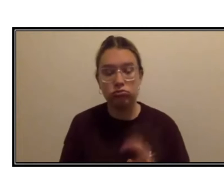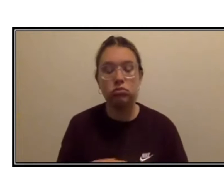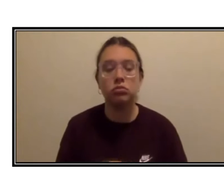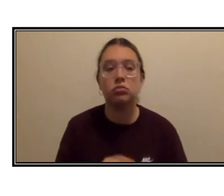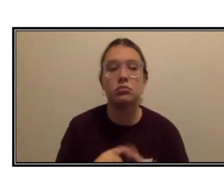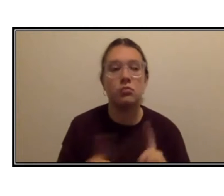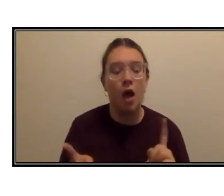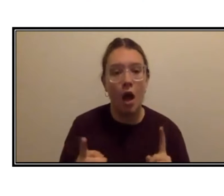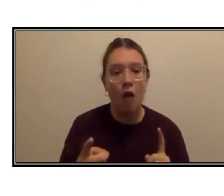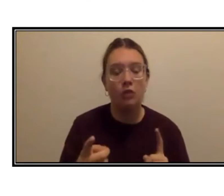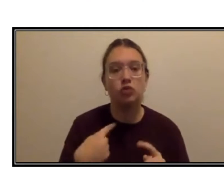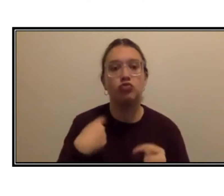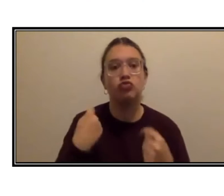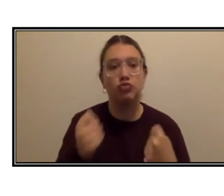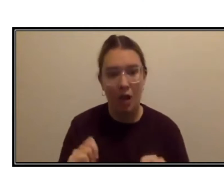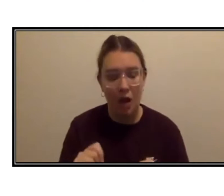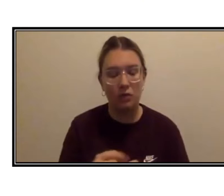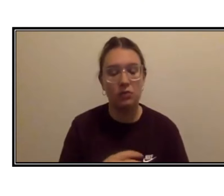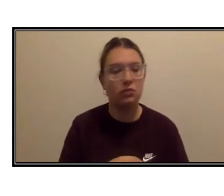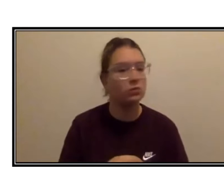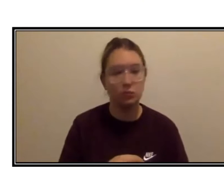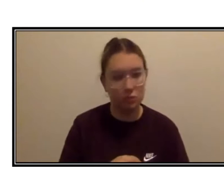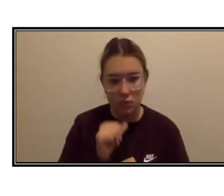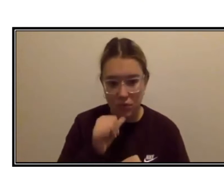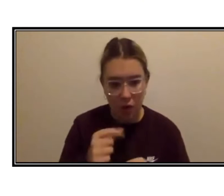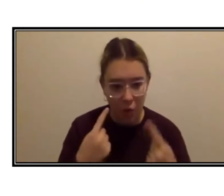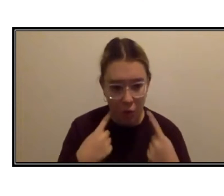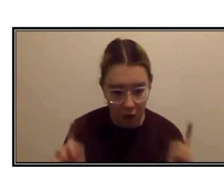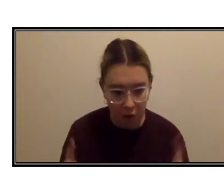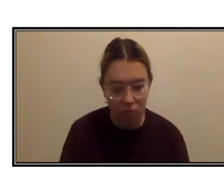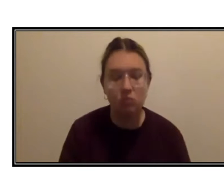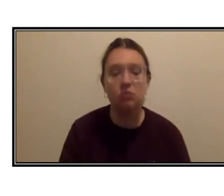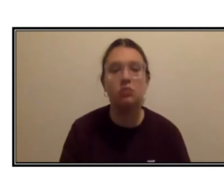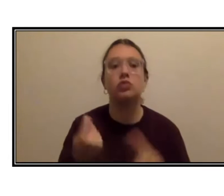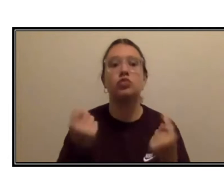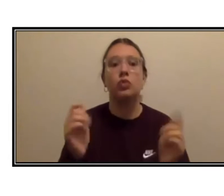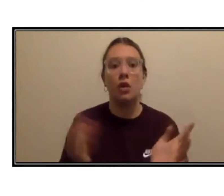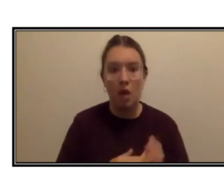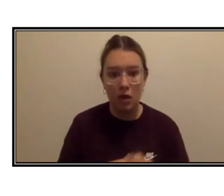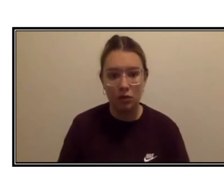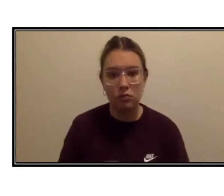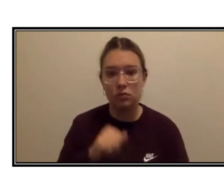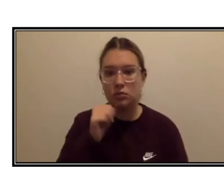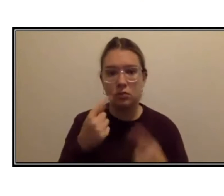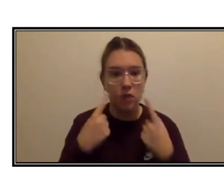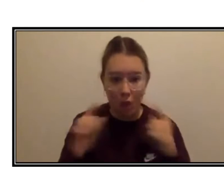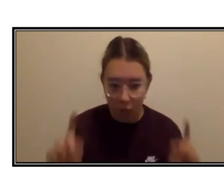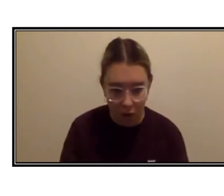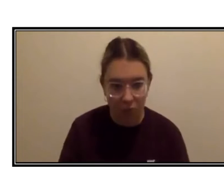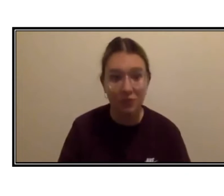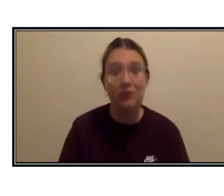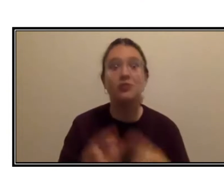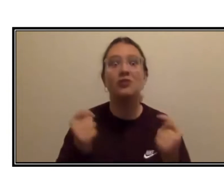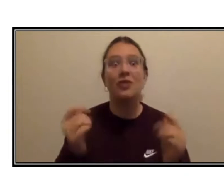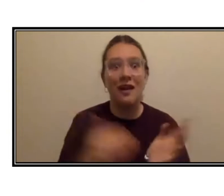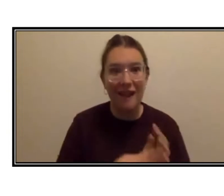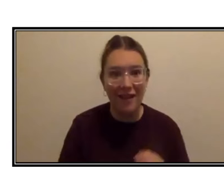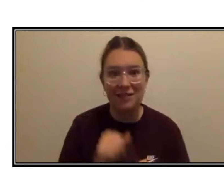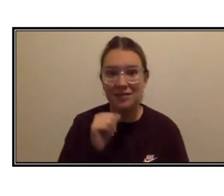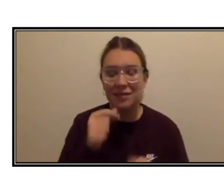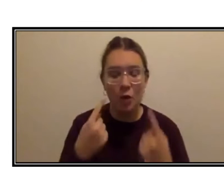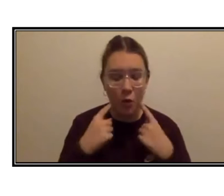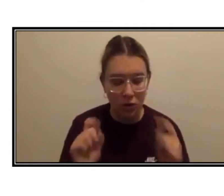the adjustments, it was like, I hope that works right. And then we tried, didn't work. And then we did it